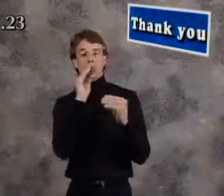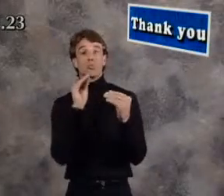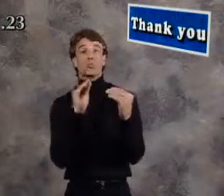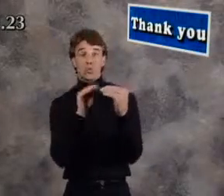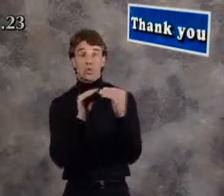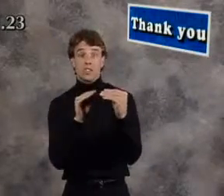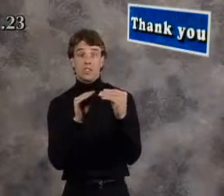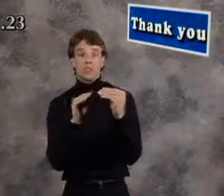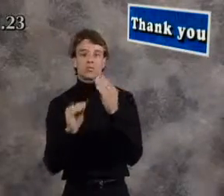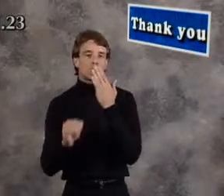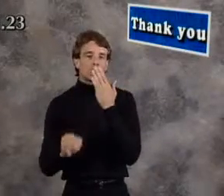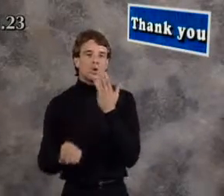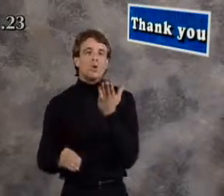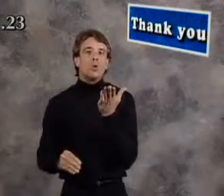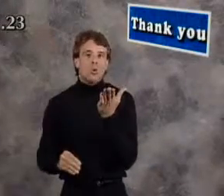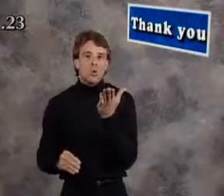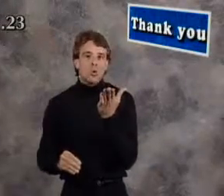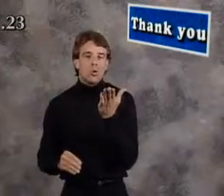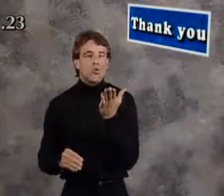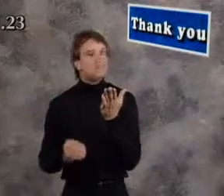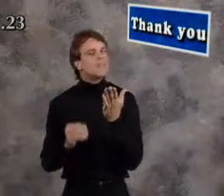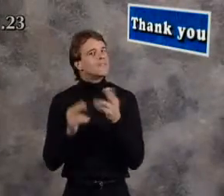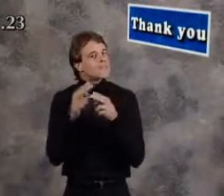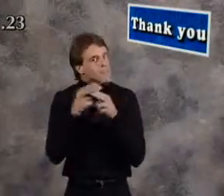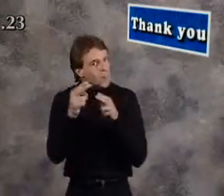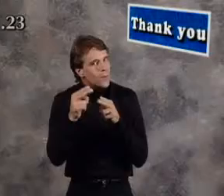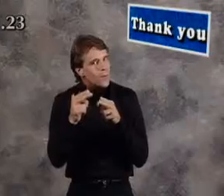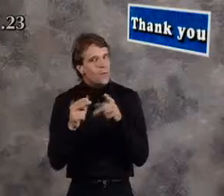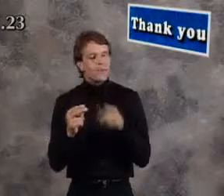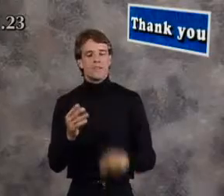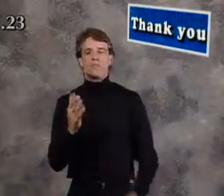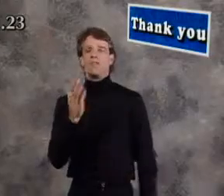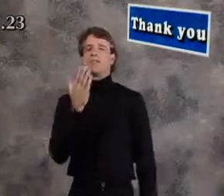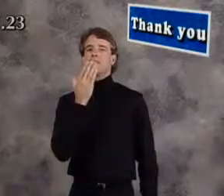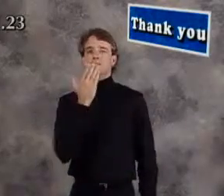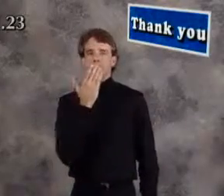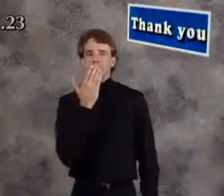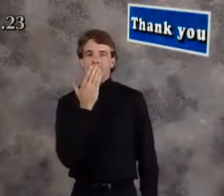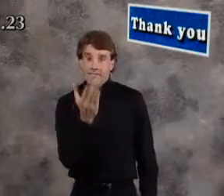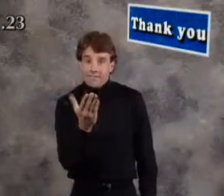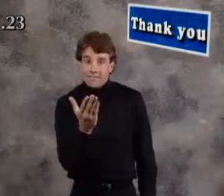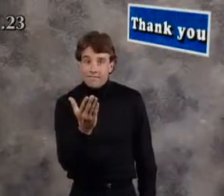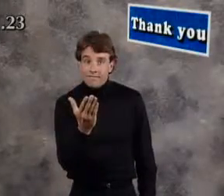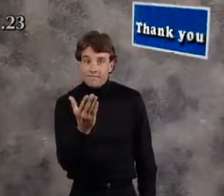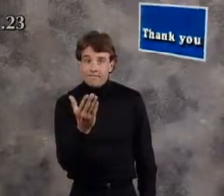This is like blowing a kiss. It has been shortened to the present sign. Thank you.